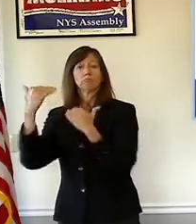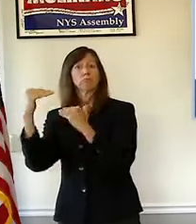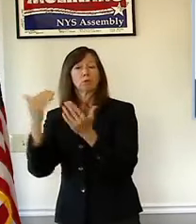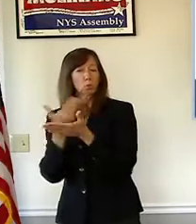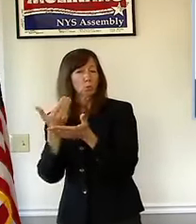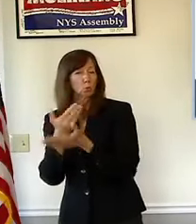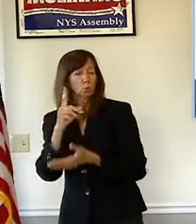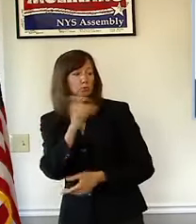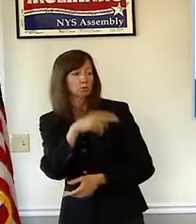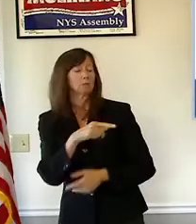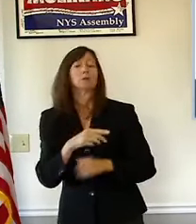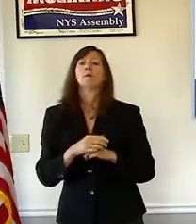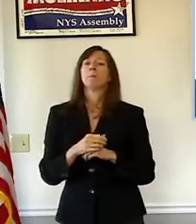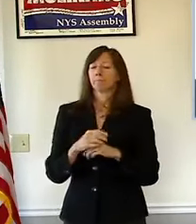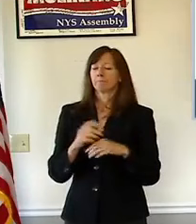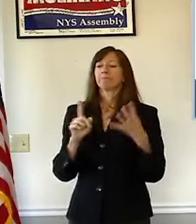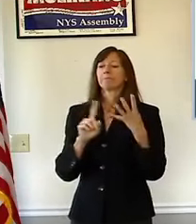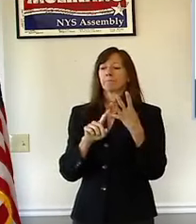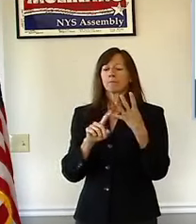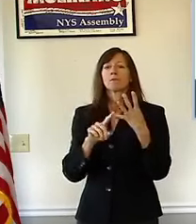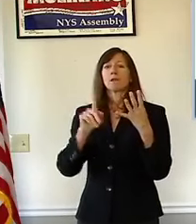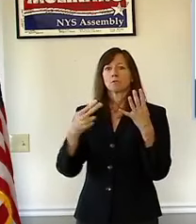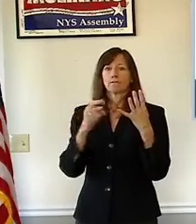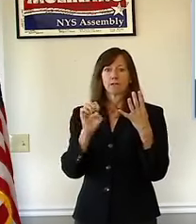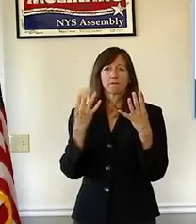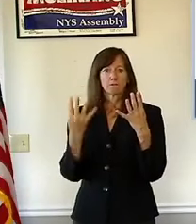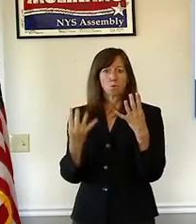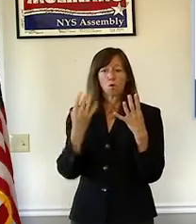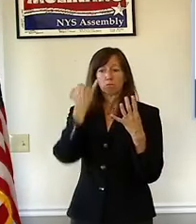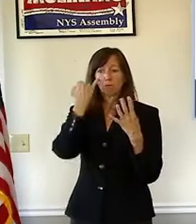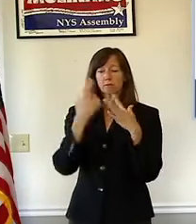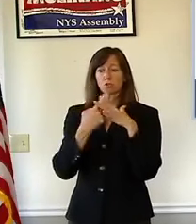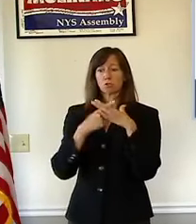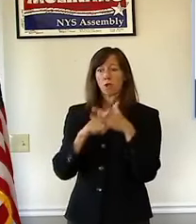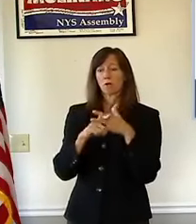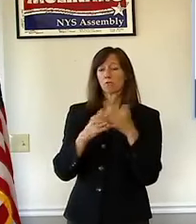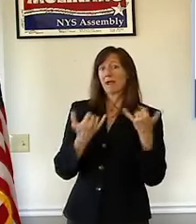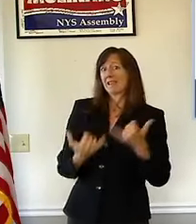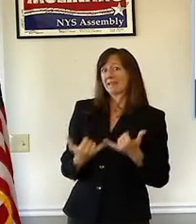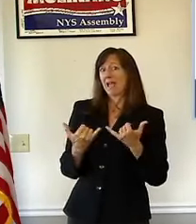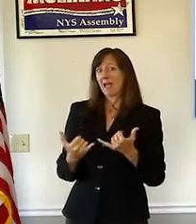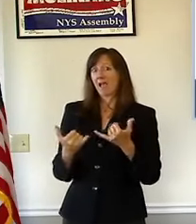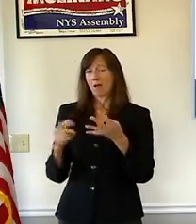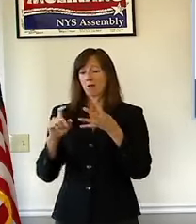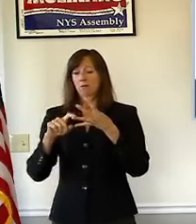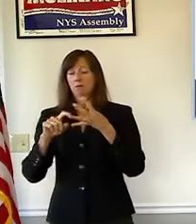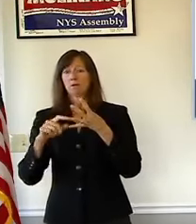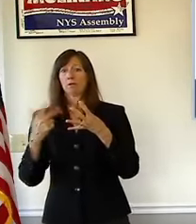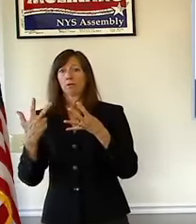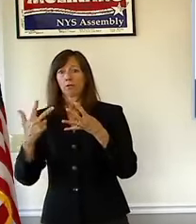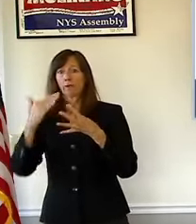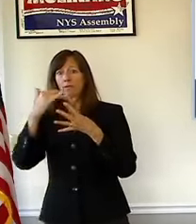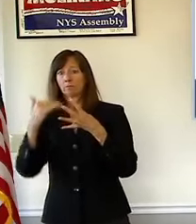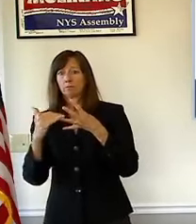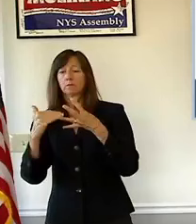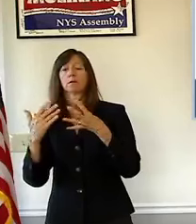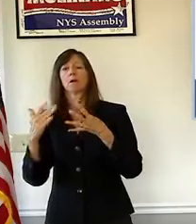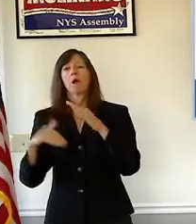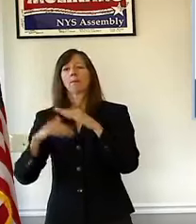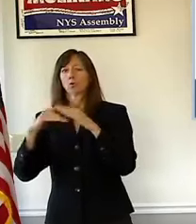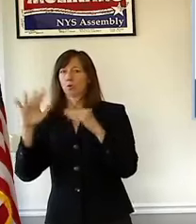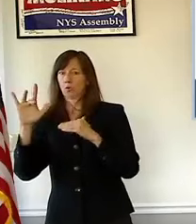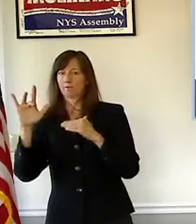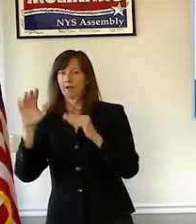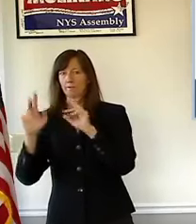Well, currently the outdoor gathering limit is 25 people. As we enter phase four, the